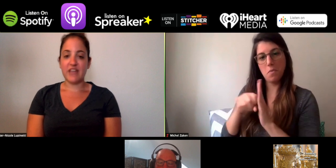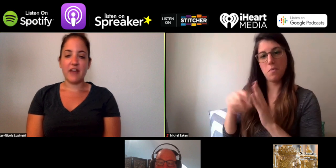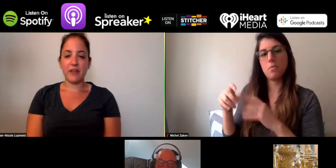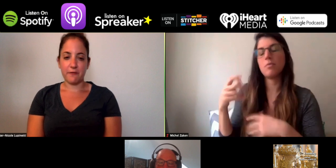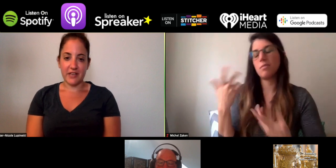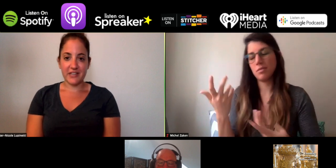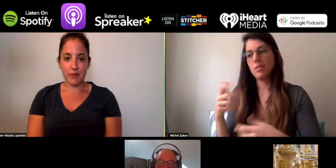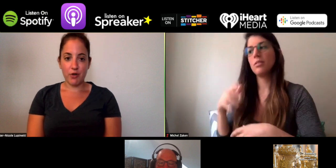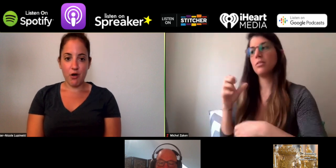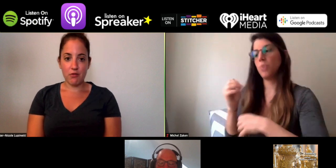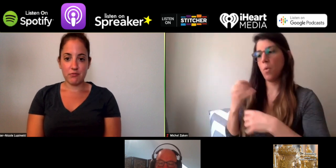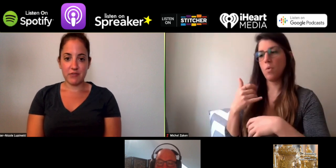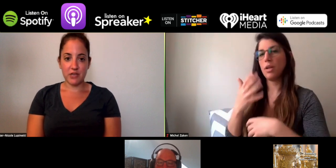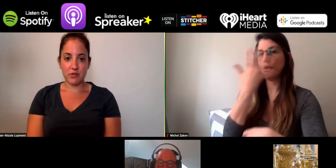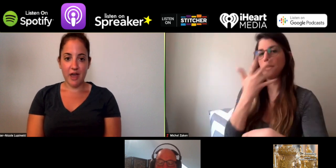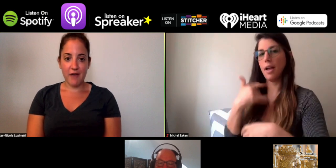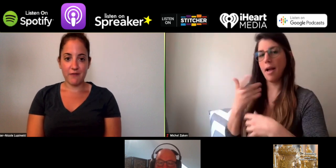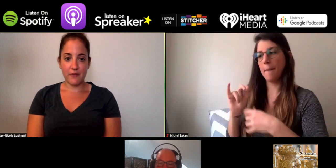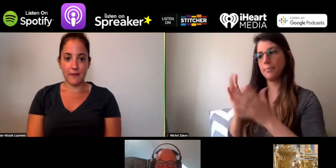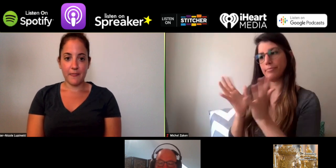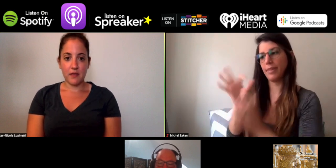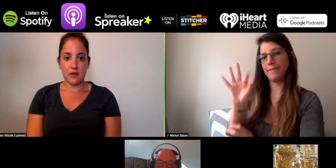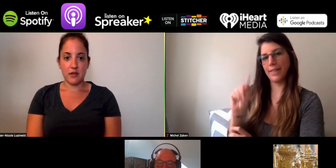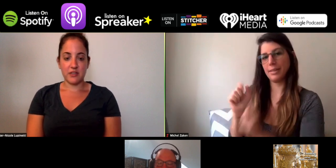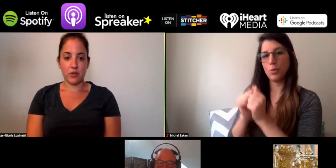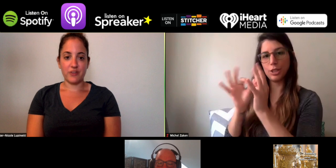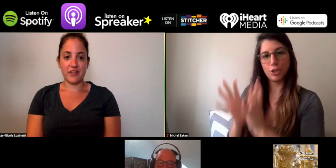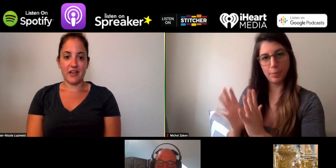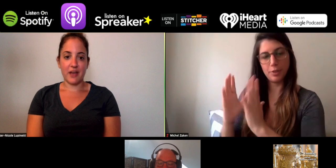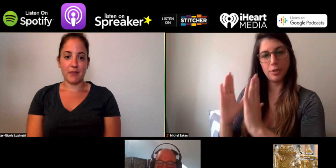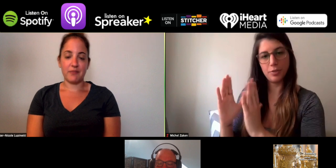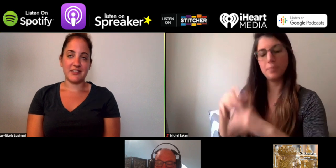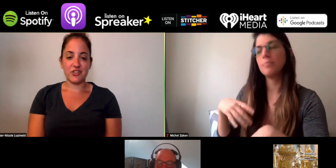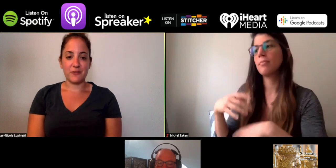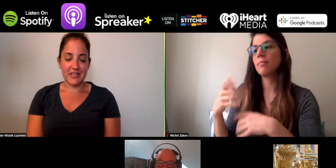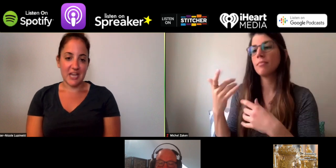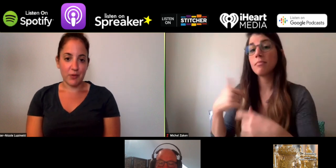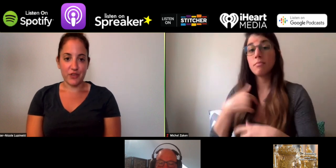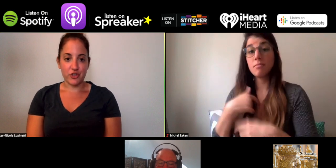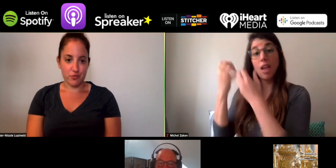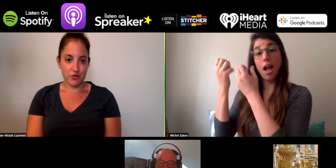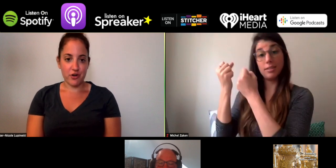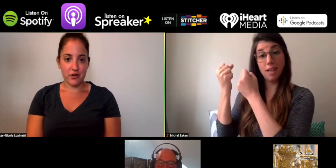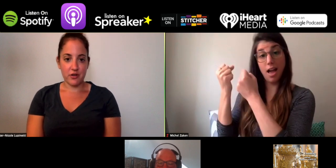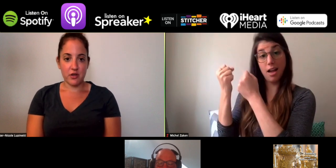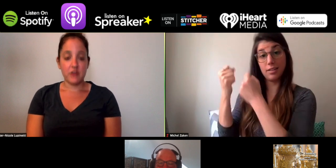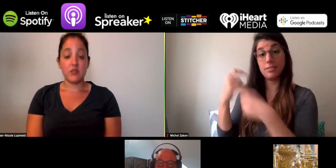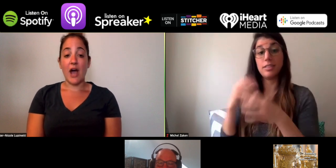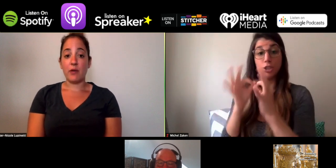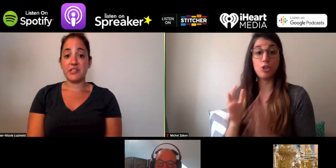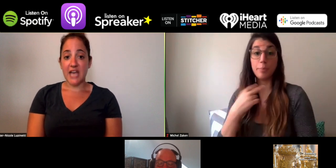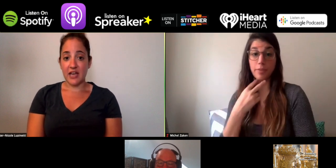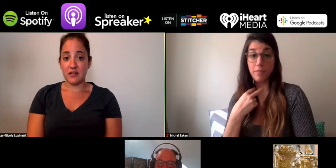looks kind of like a FaceTime call that you would have. And so it looks like I'm essentially FaceTiming with the interpreter.